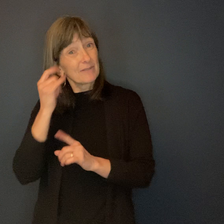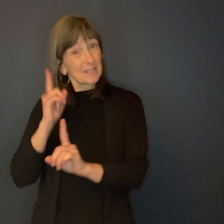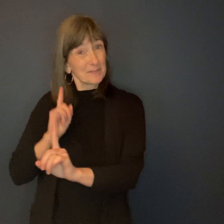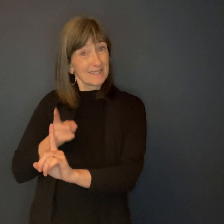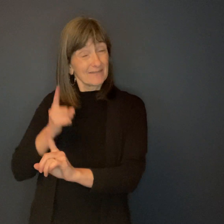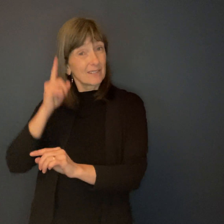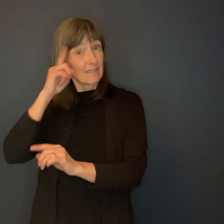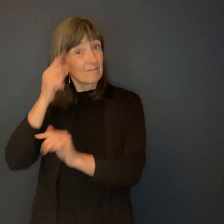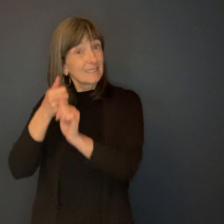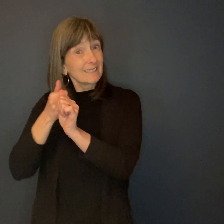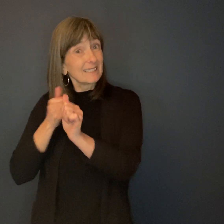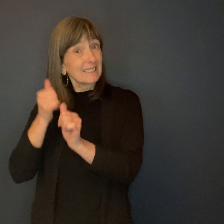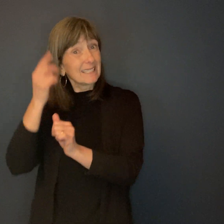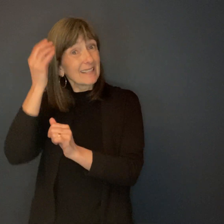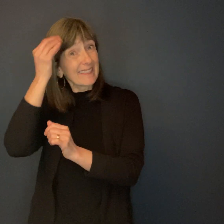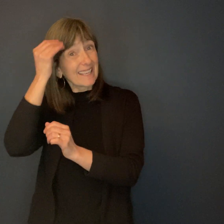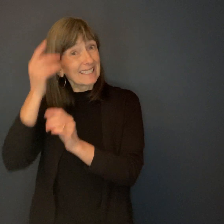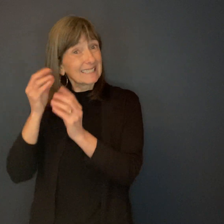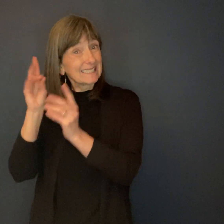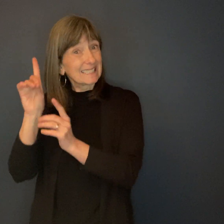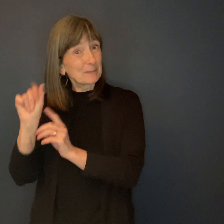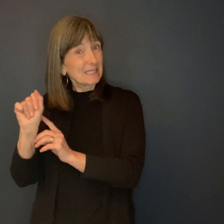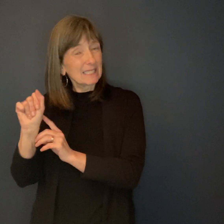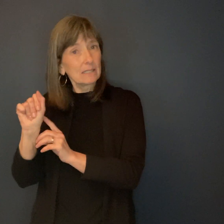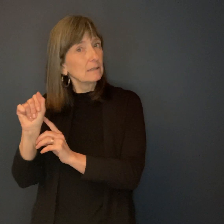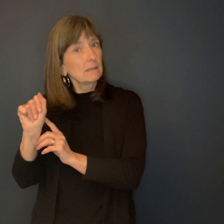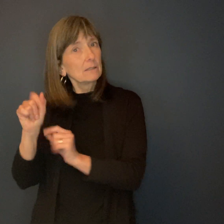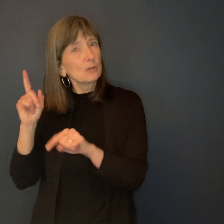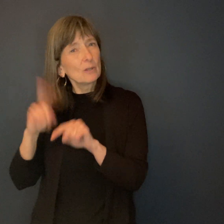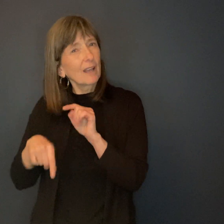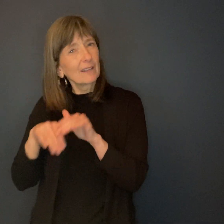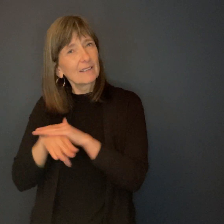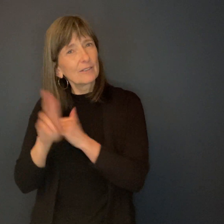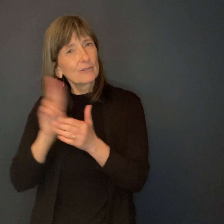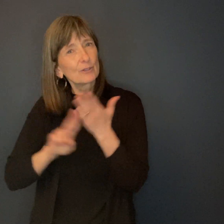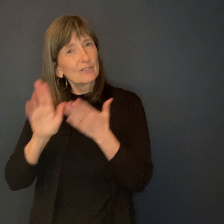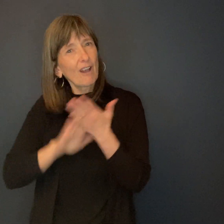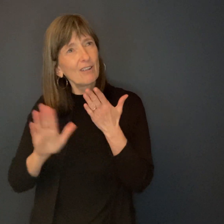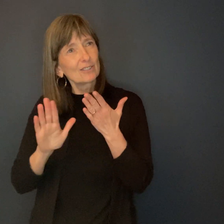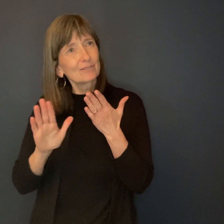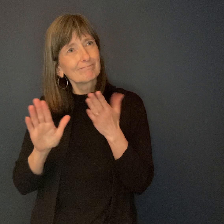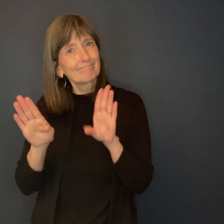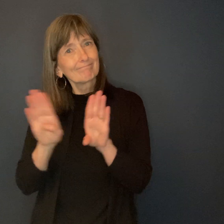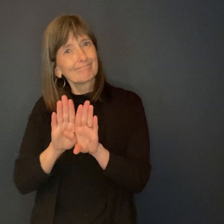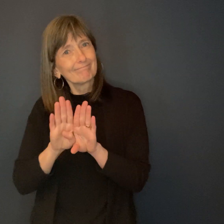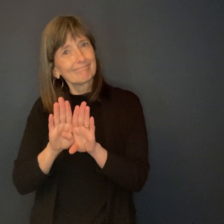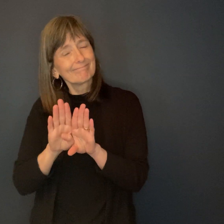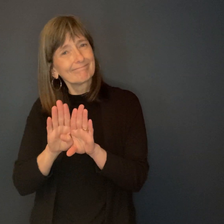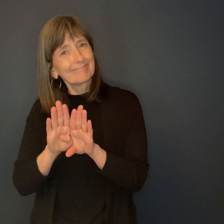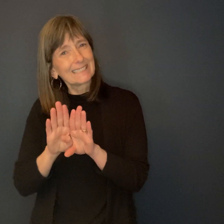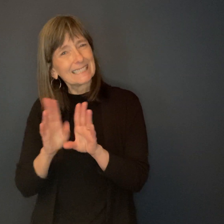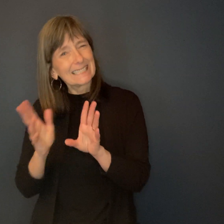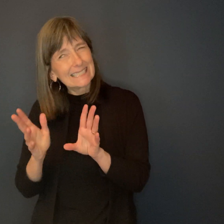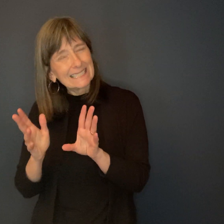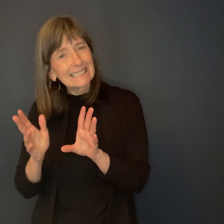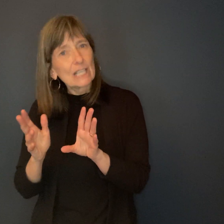people. So that was the reason that supported employment was conceived of,